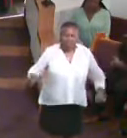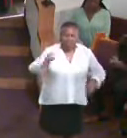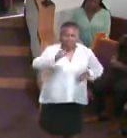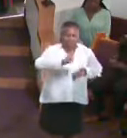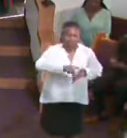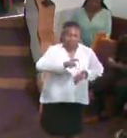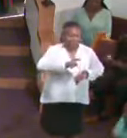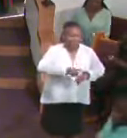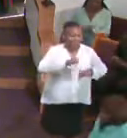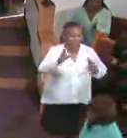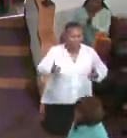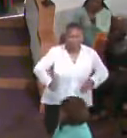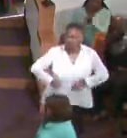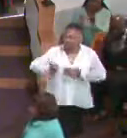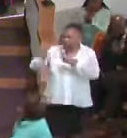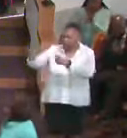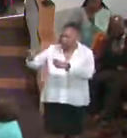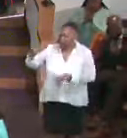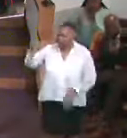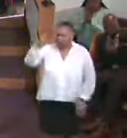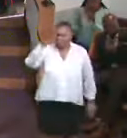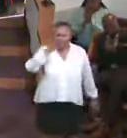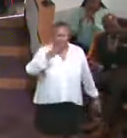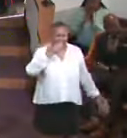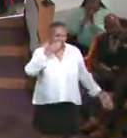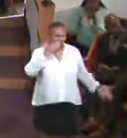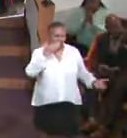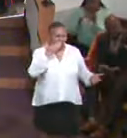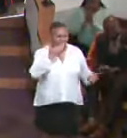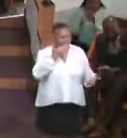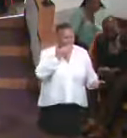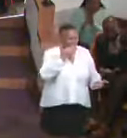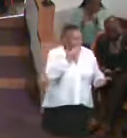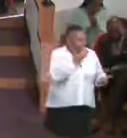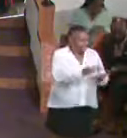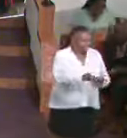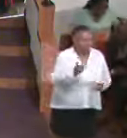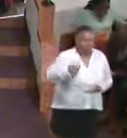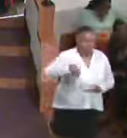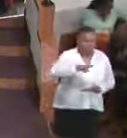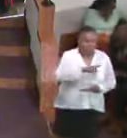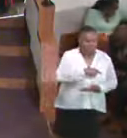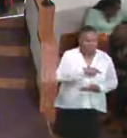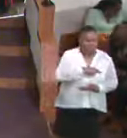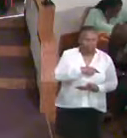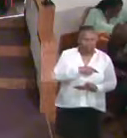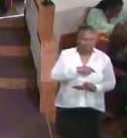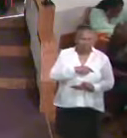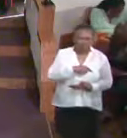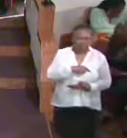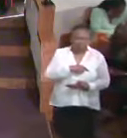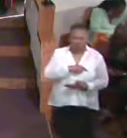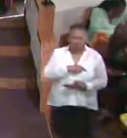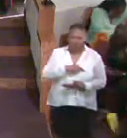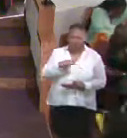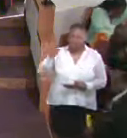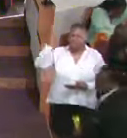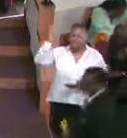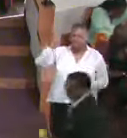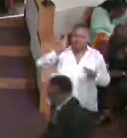give. God has been so, so very good to us. He's opened